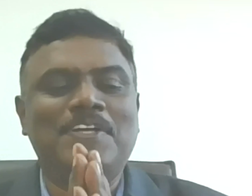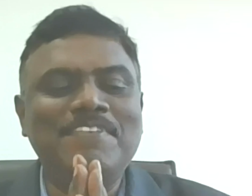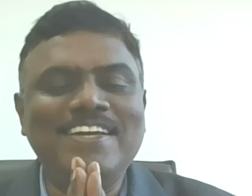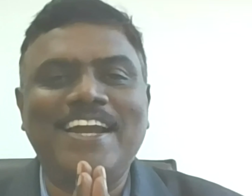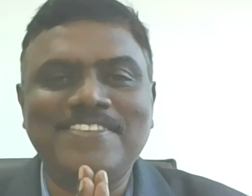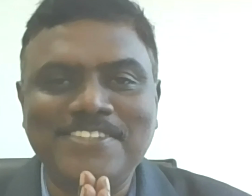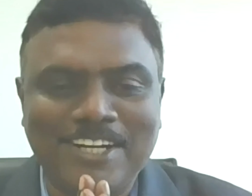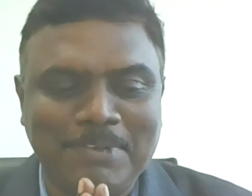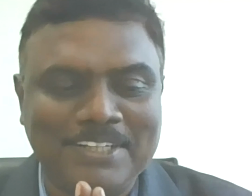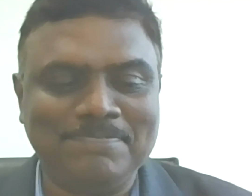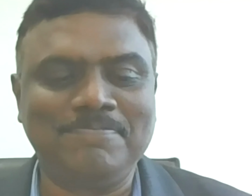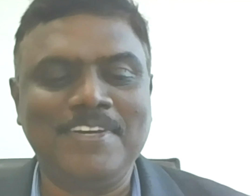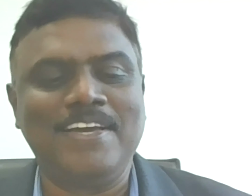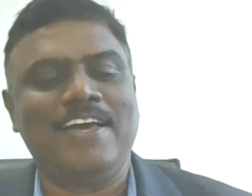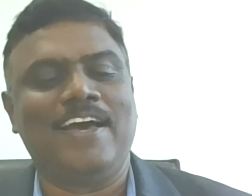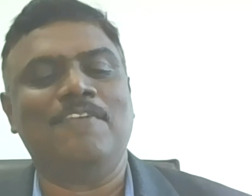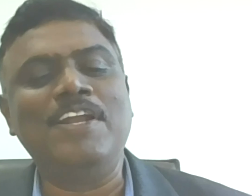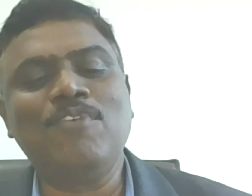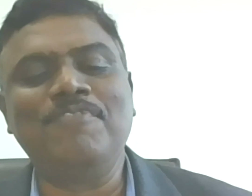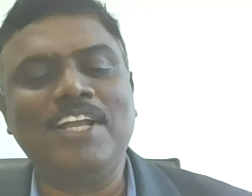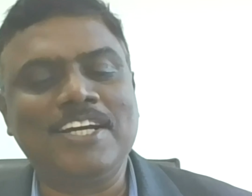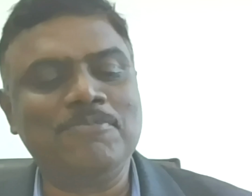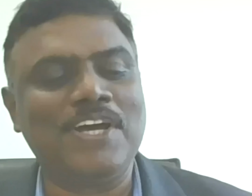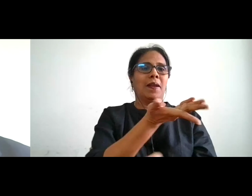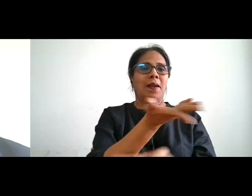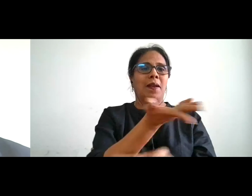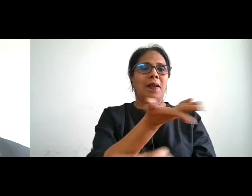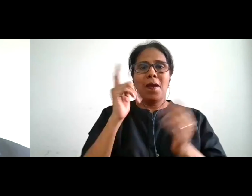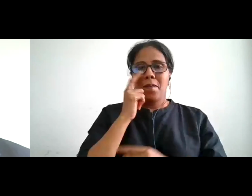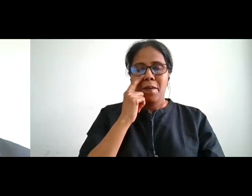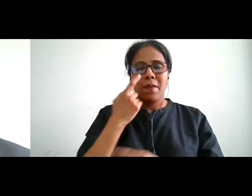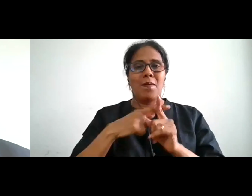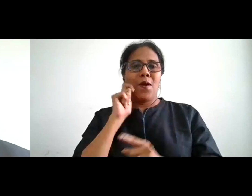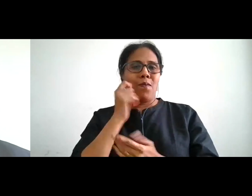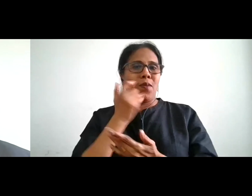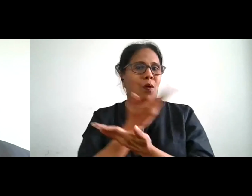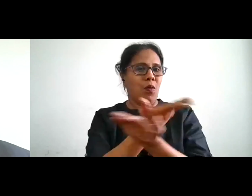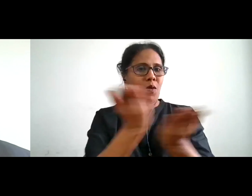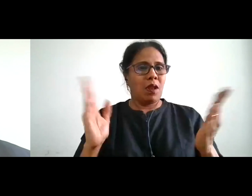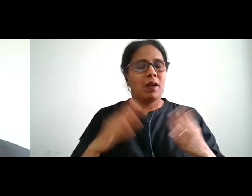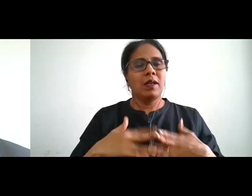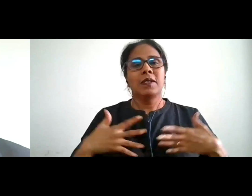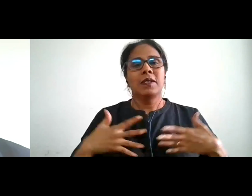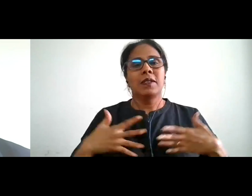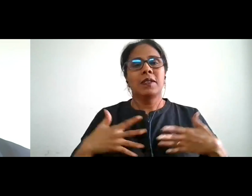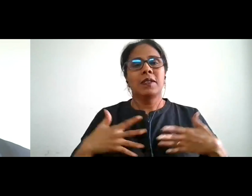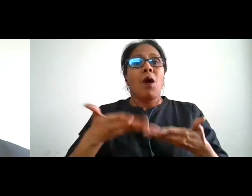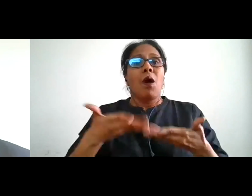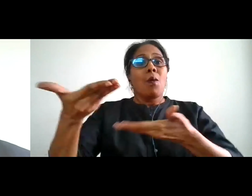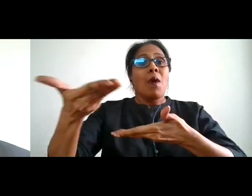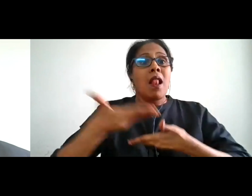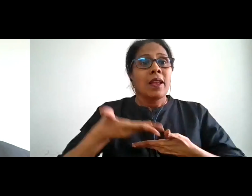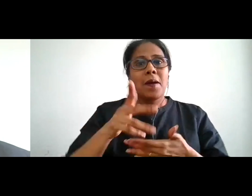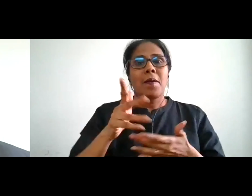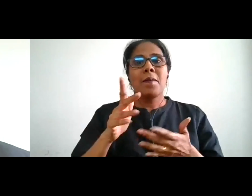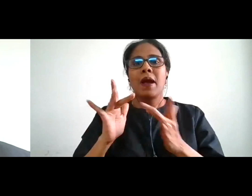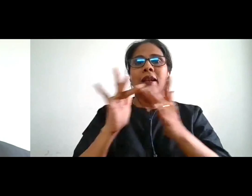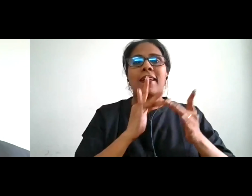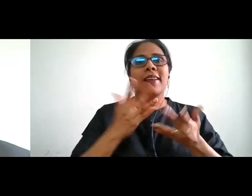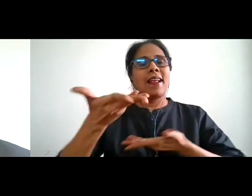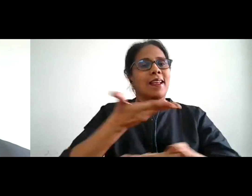Good evening, ladies and gentlemen, and a very warm welcome to everyone at the Digital Dialogues, organized by broadband India forum to